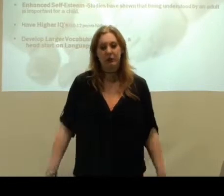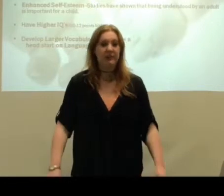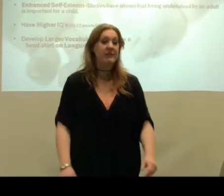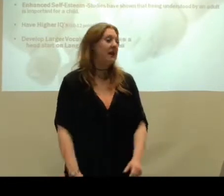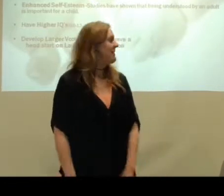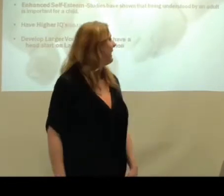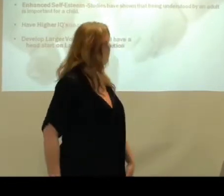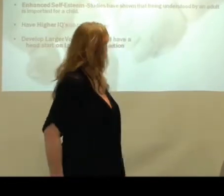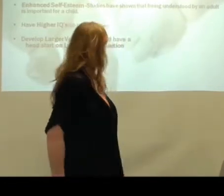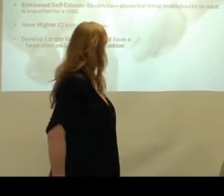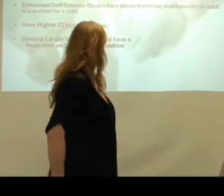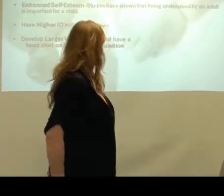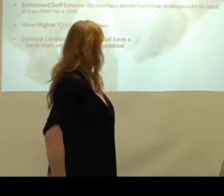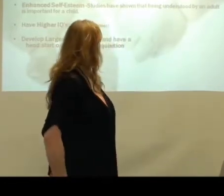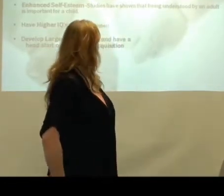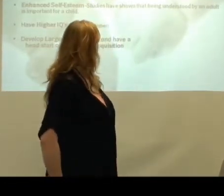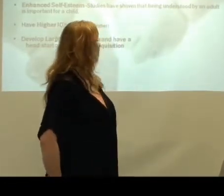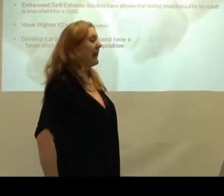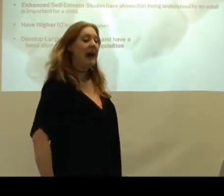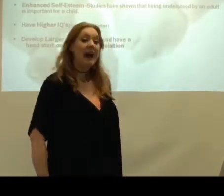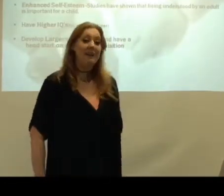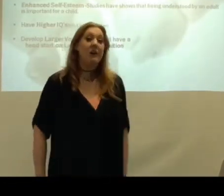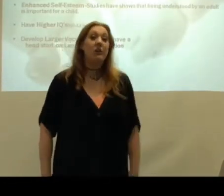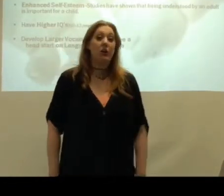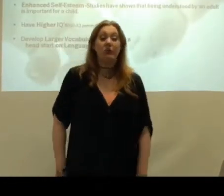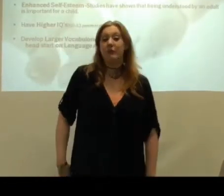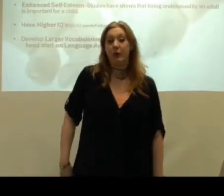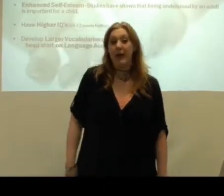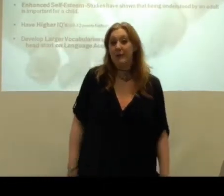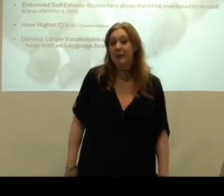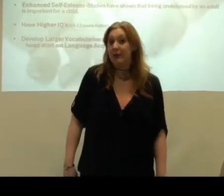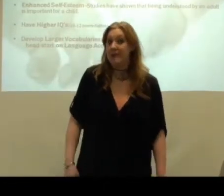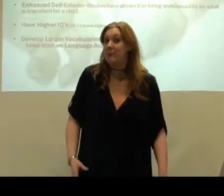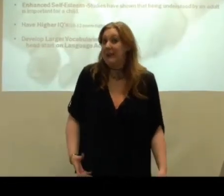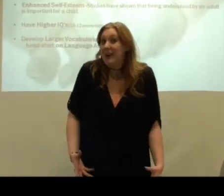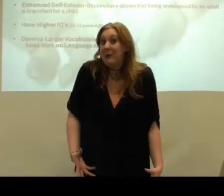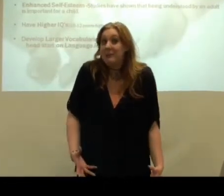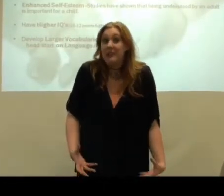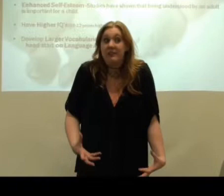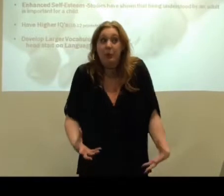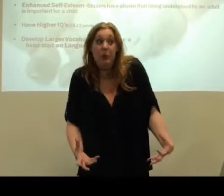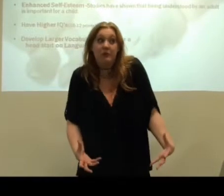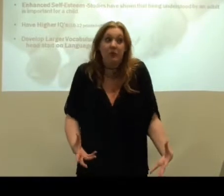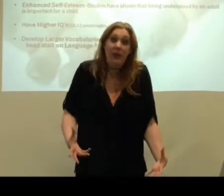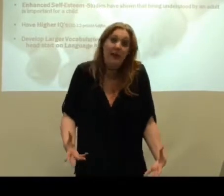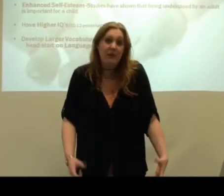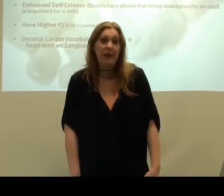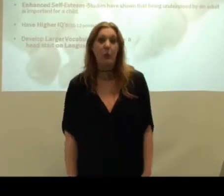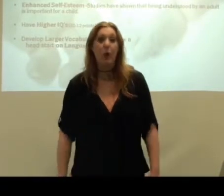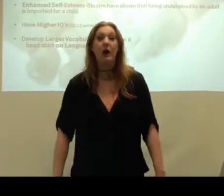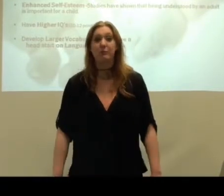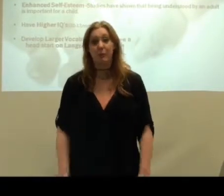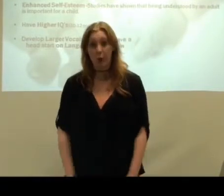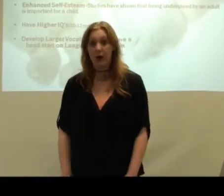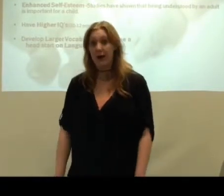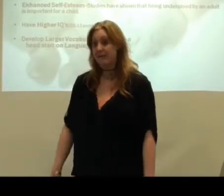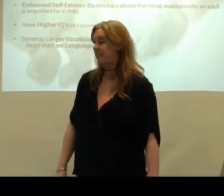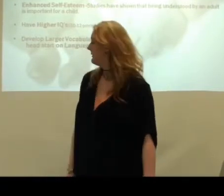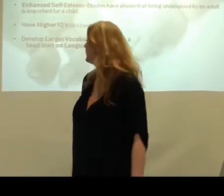is not there. So they actually have larger vocabularies. It becomes this wonderful game that they want more of.